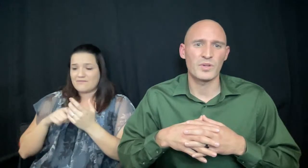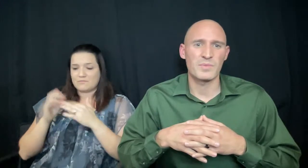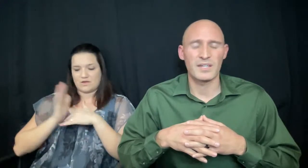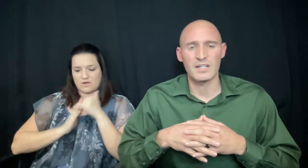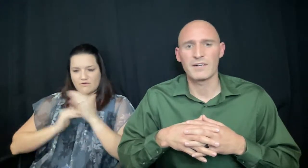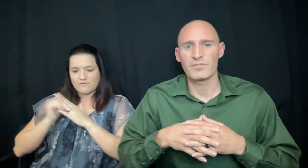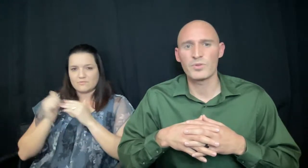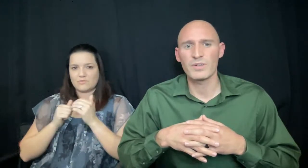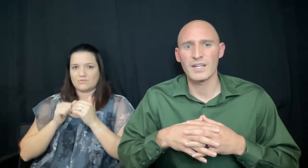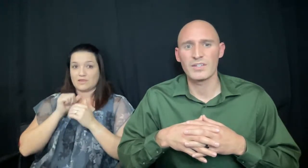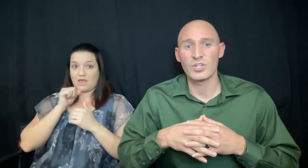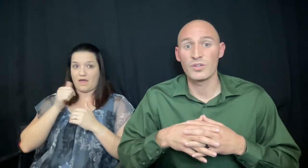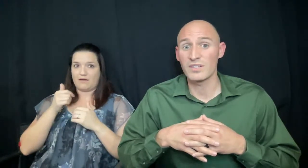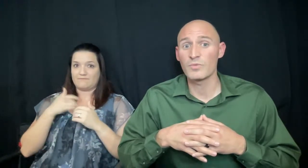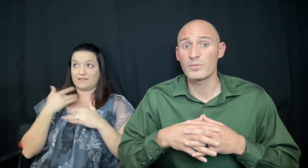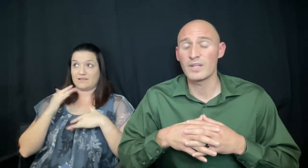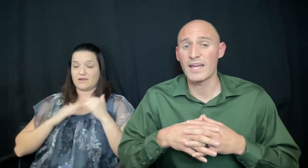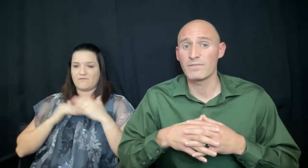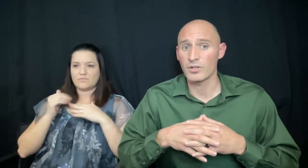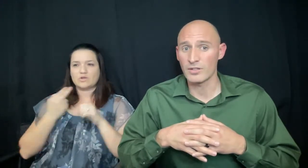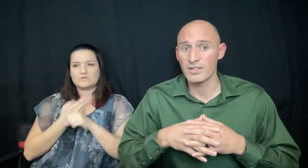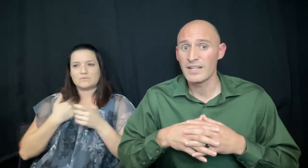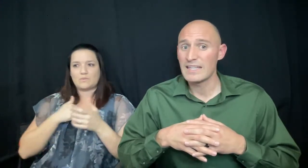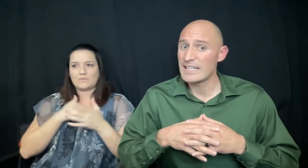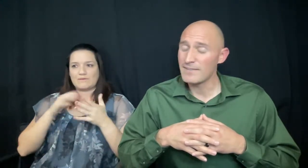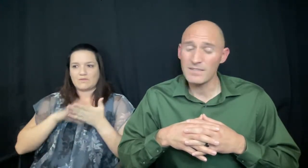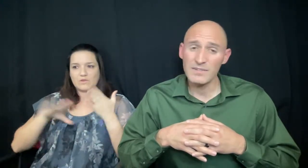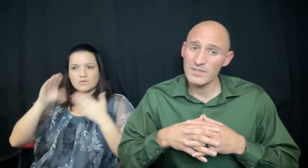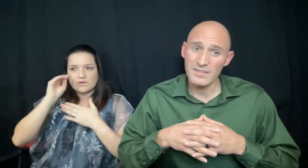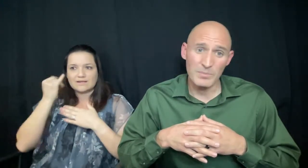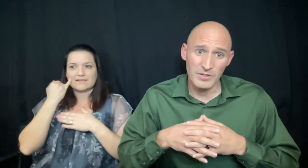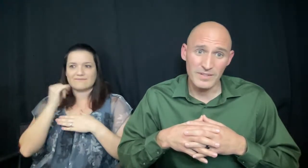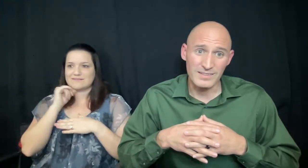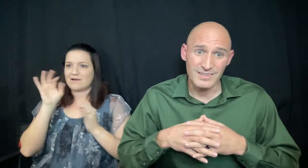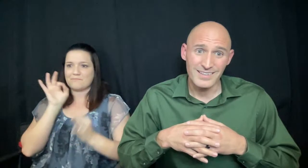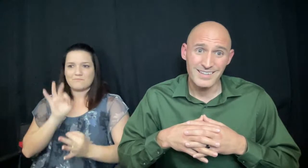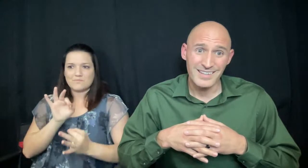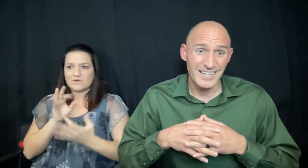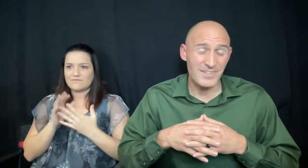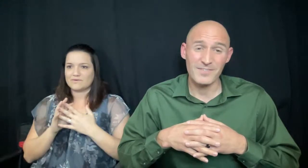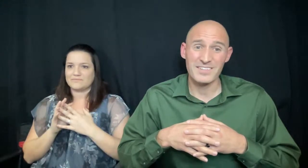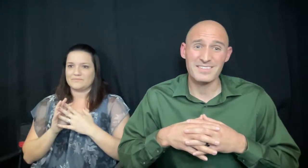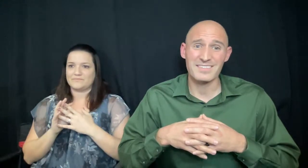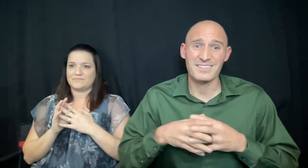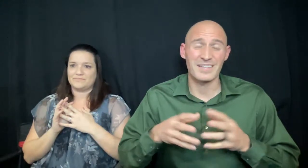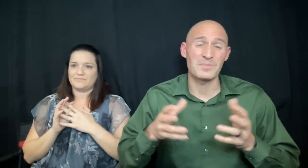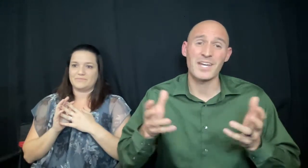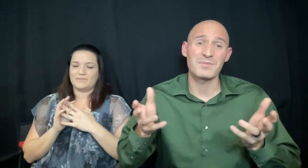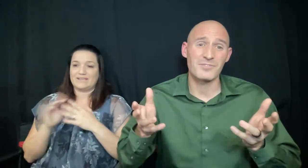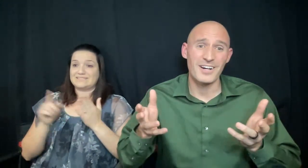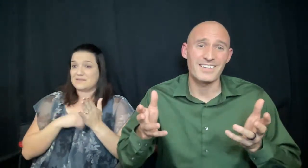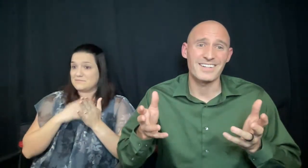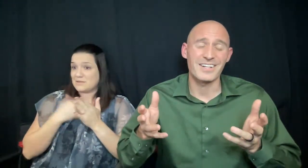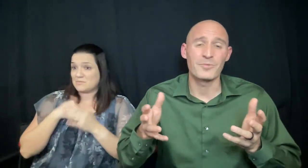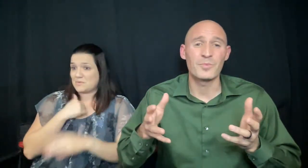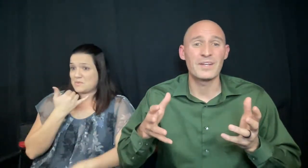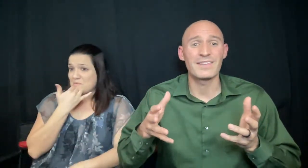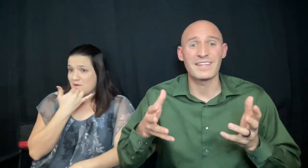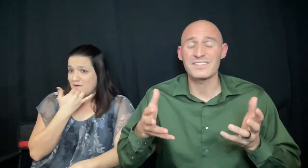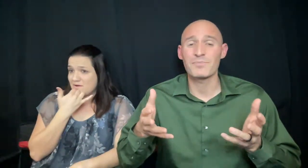being uncomfortable and using what we have learned, even if it's not perfect, even if it's sometimes wrong. That's just